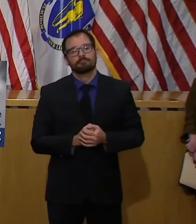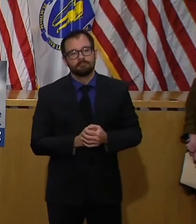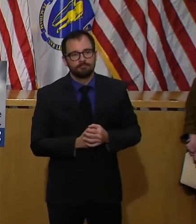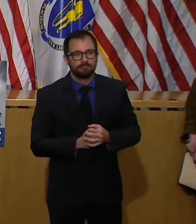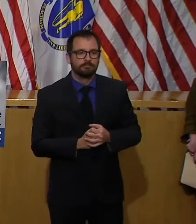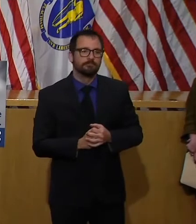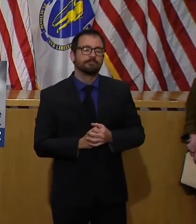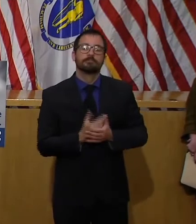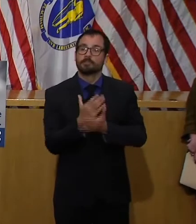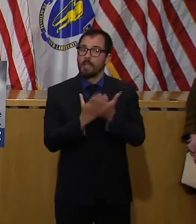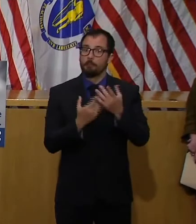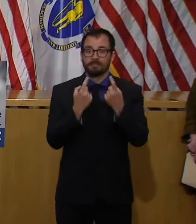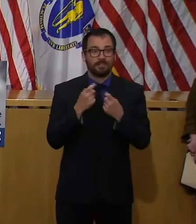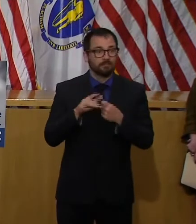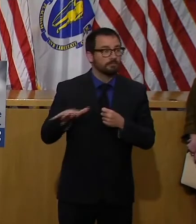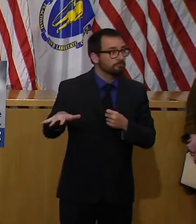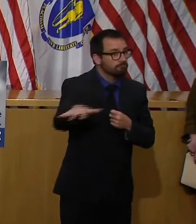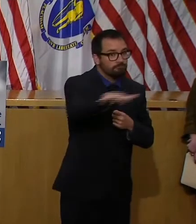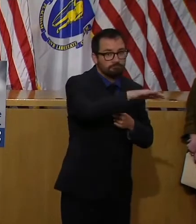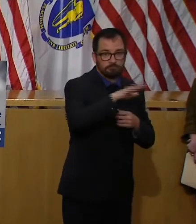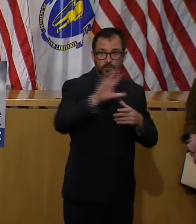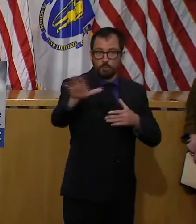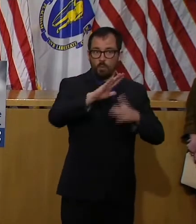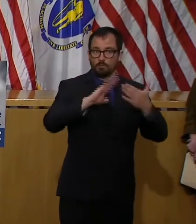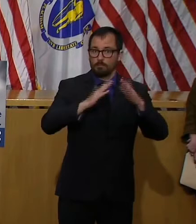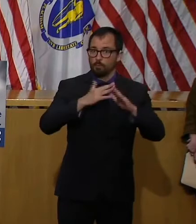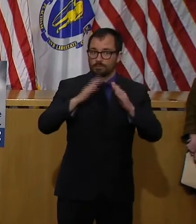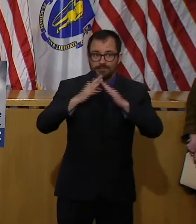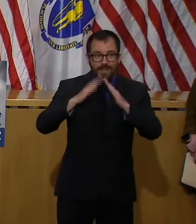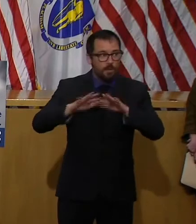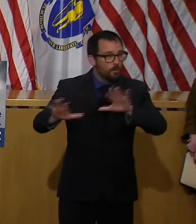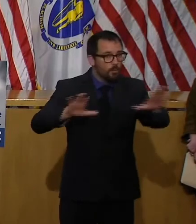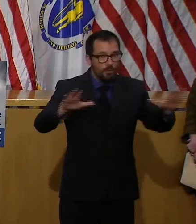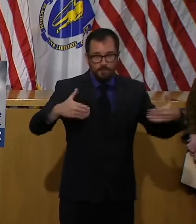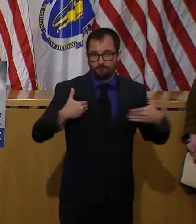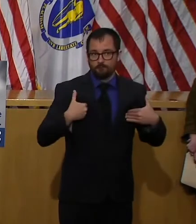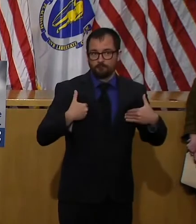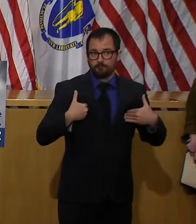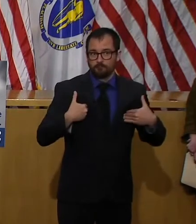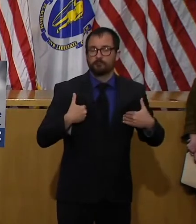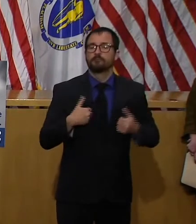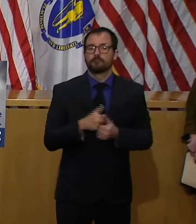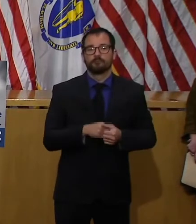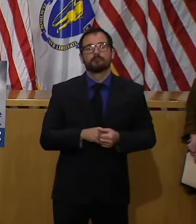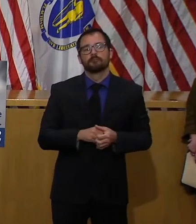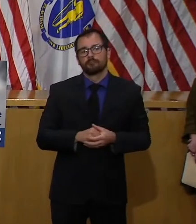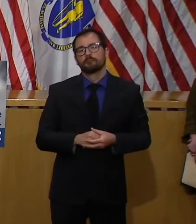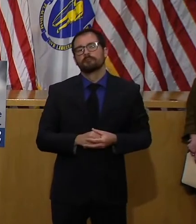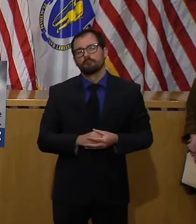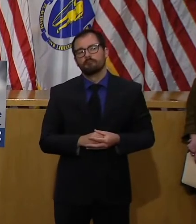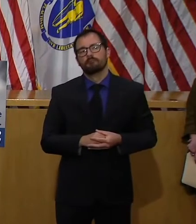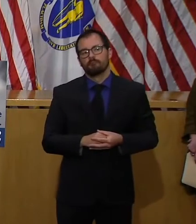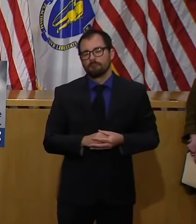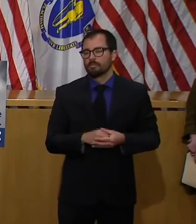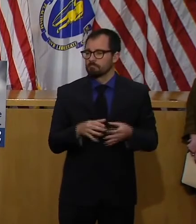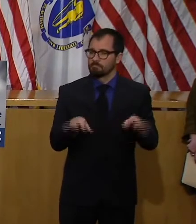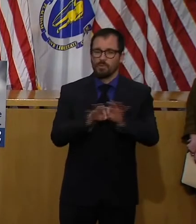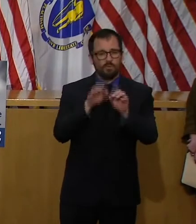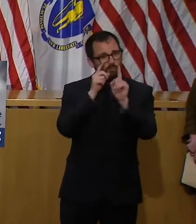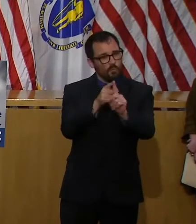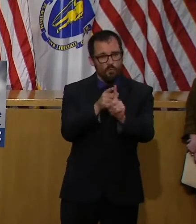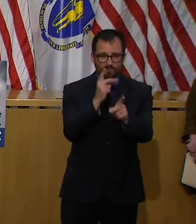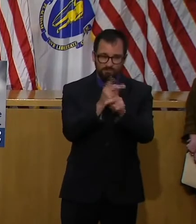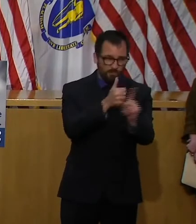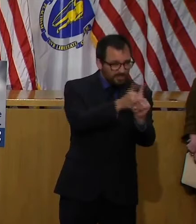you can stay safe, keep your family safe, and that we can stop the transmission